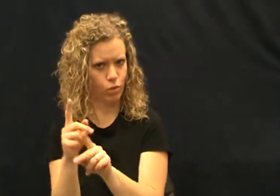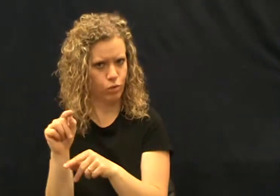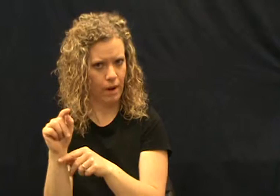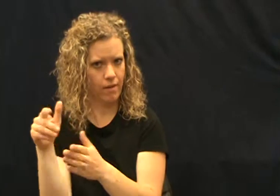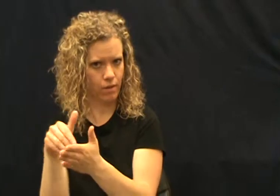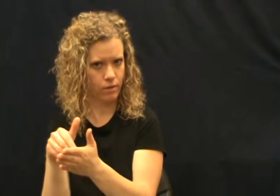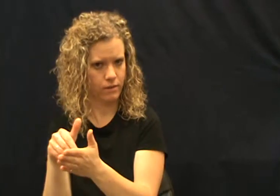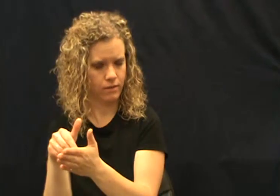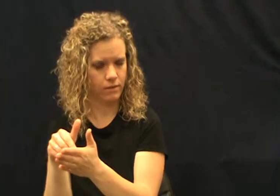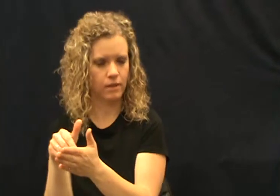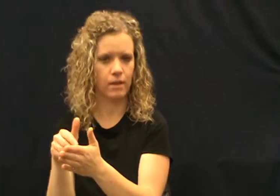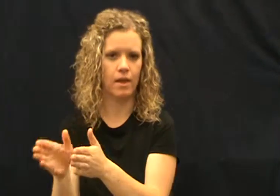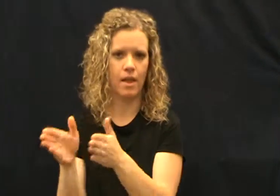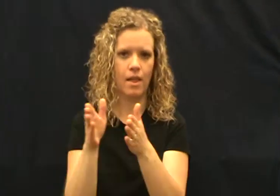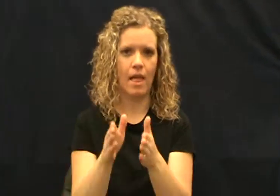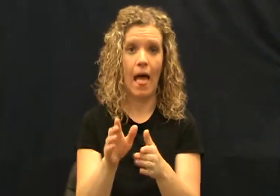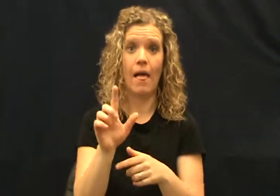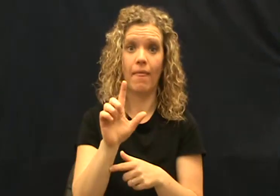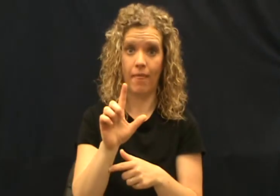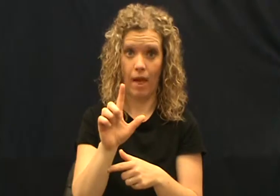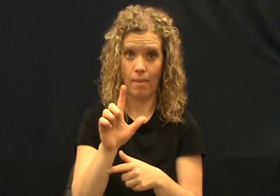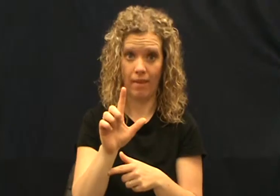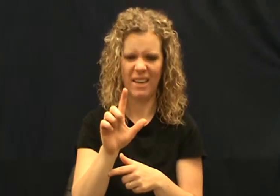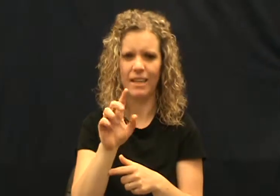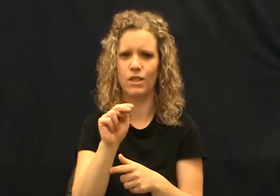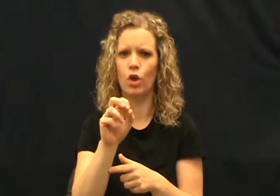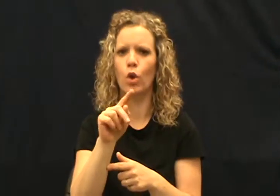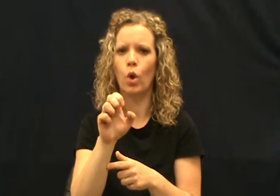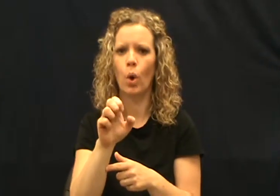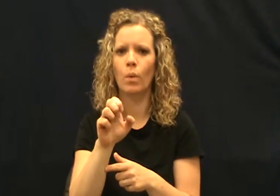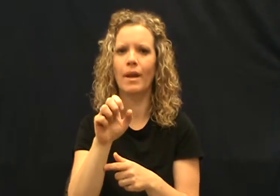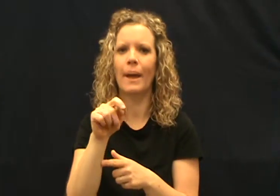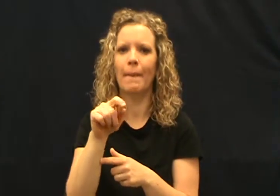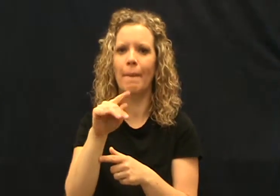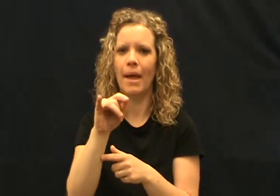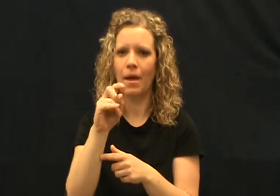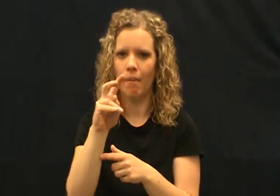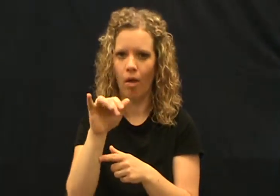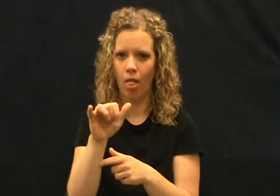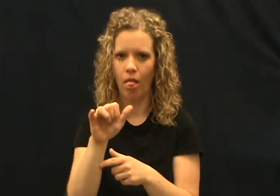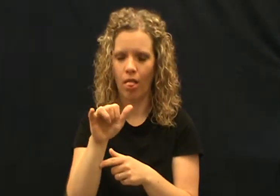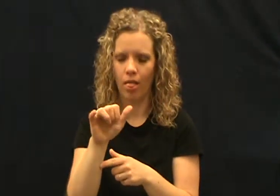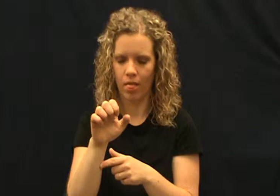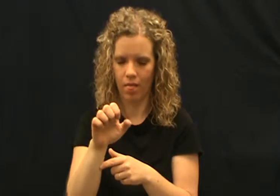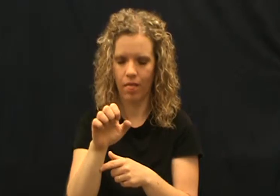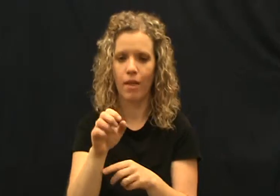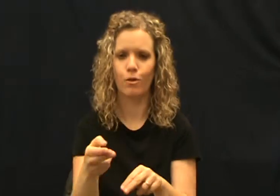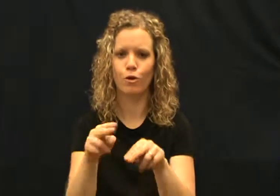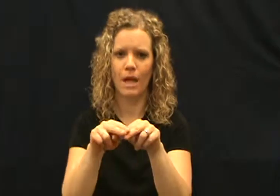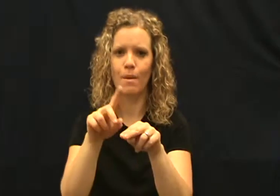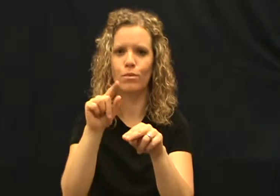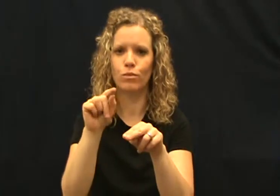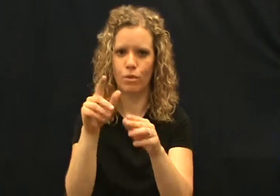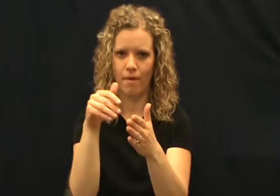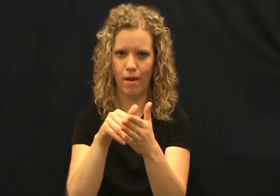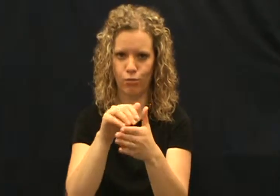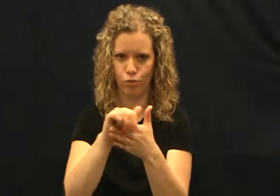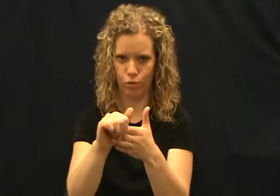liabilities, the note payable, which is a liability, also increased by $20,000 because now we have an obligation to repay